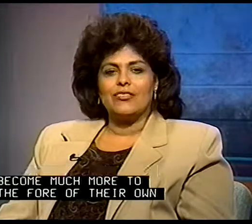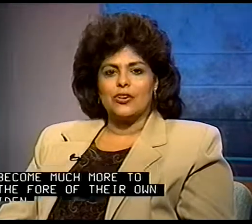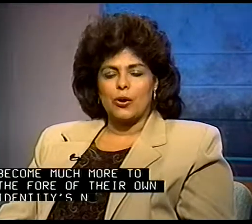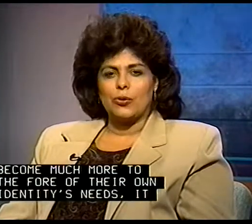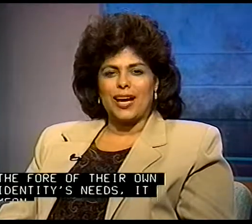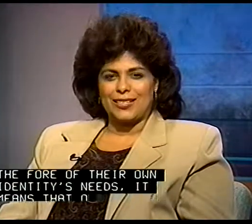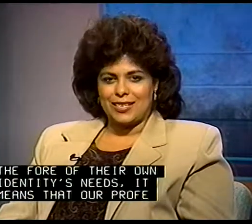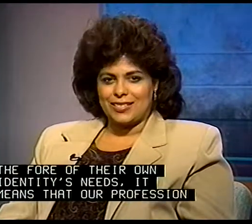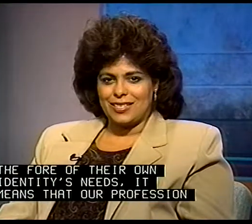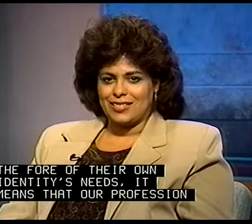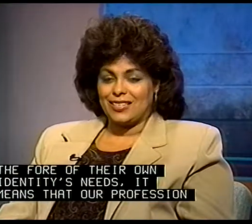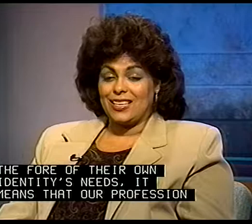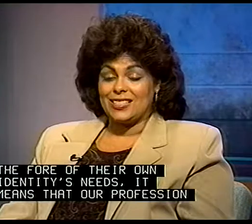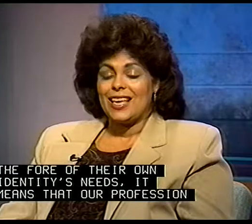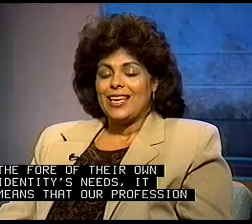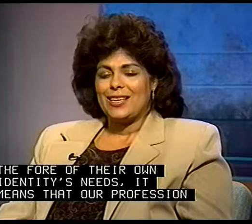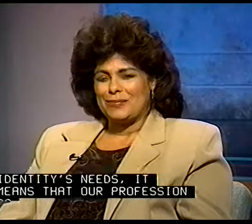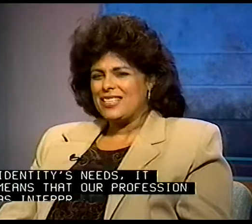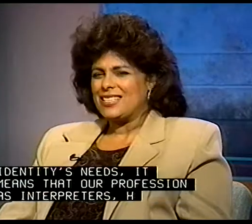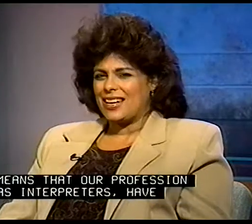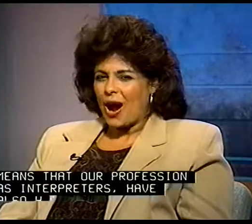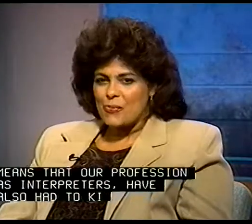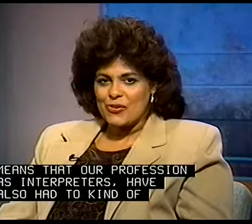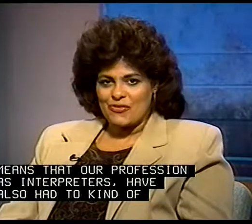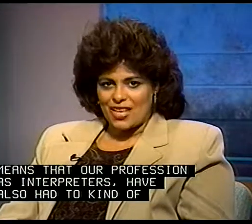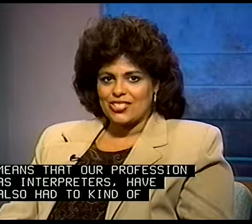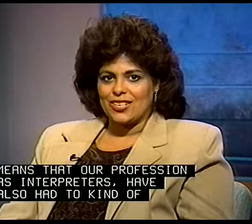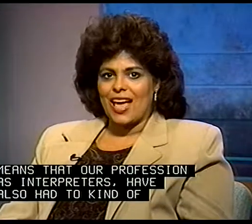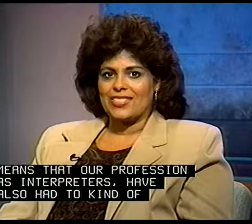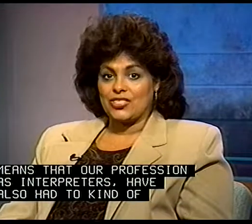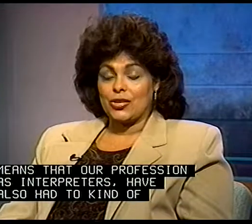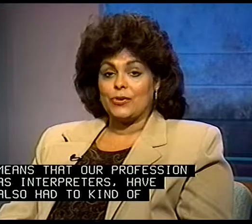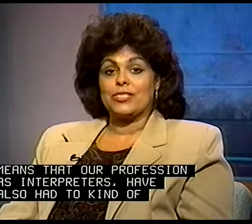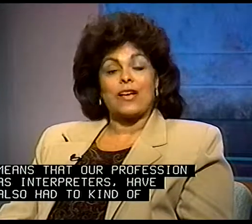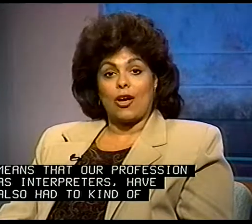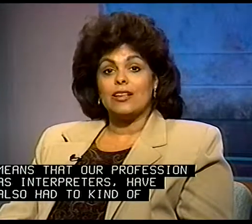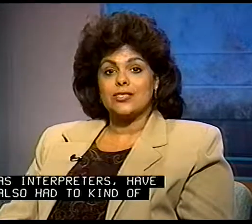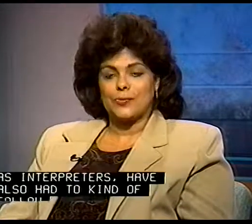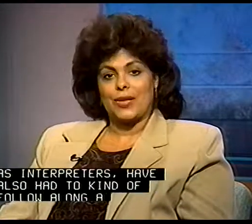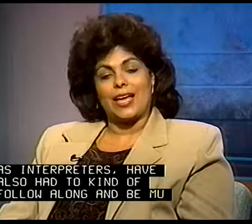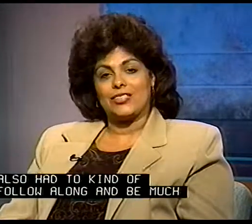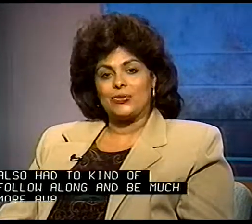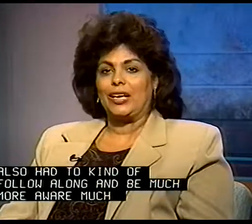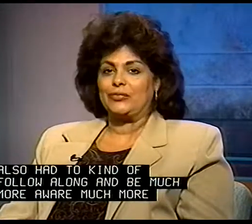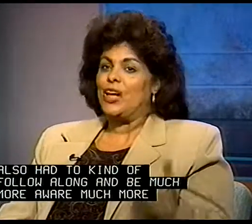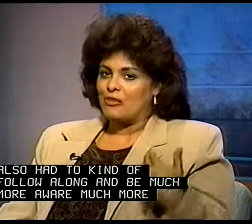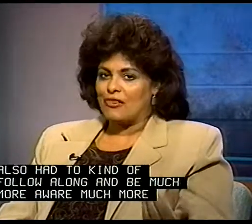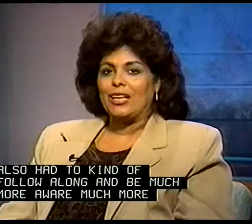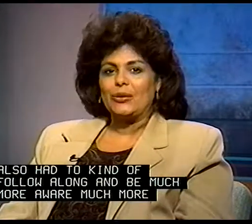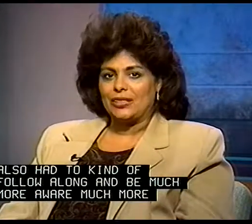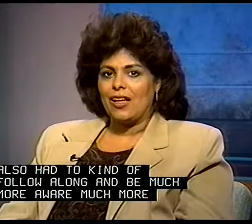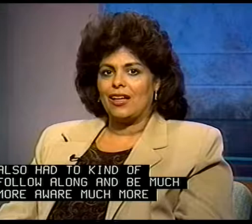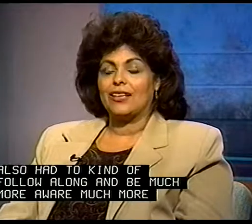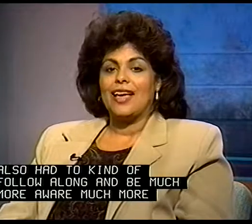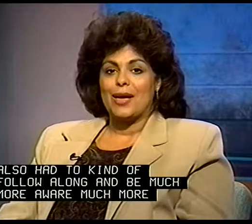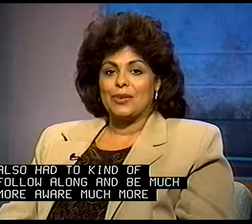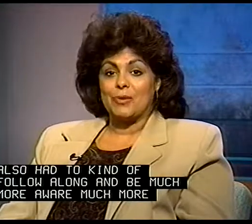their own identities and needs, it means that our profession as interpreters have also had to kind of follow along and be much